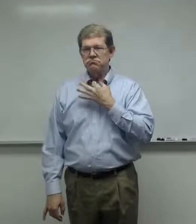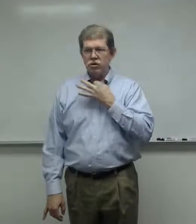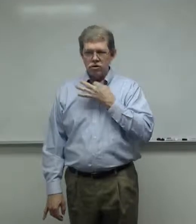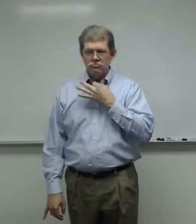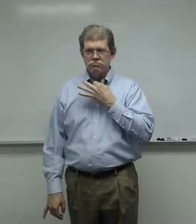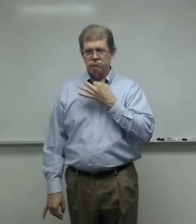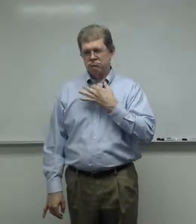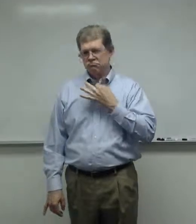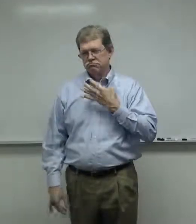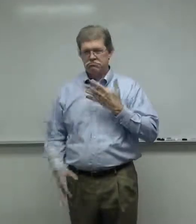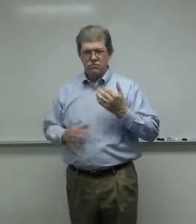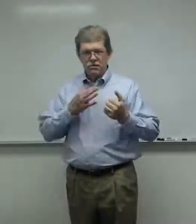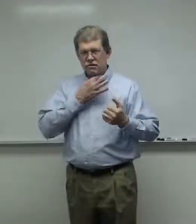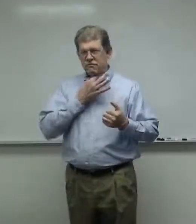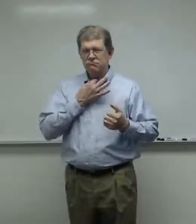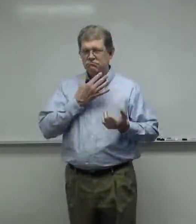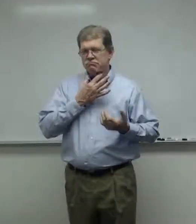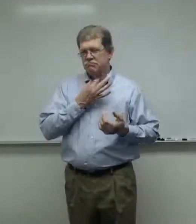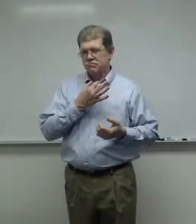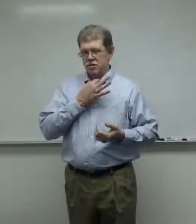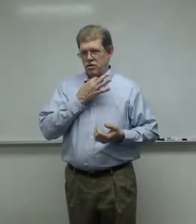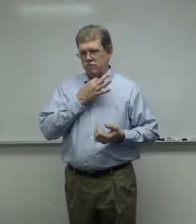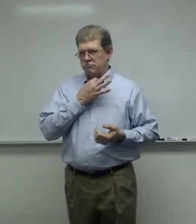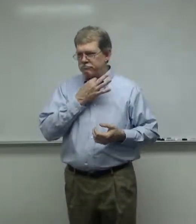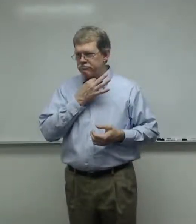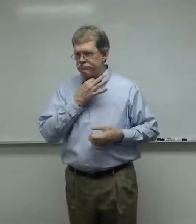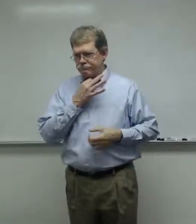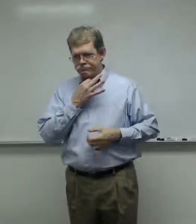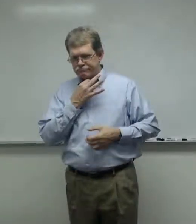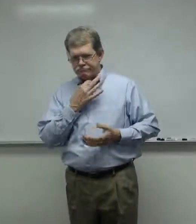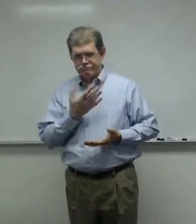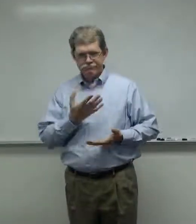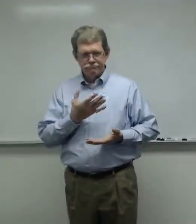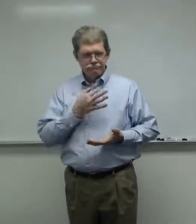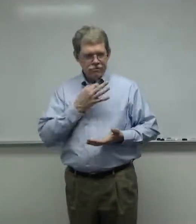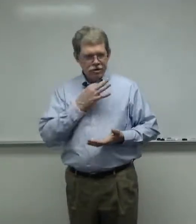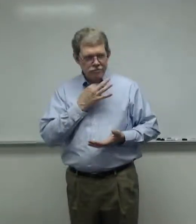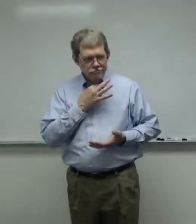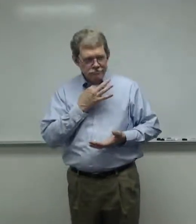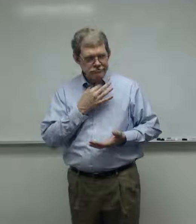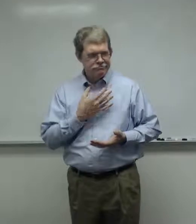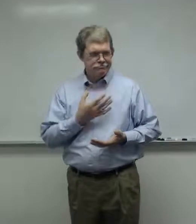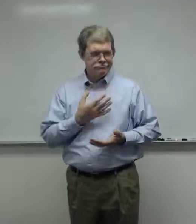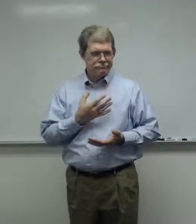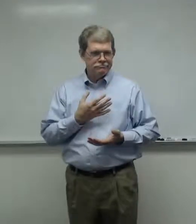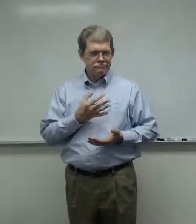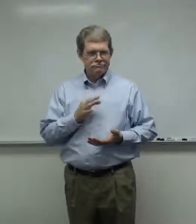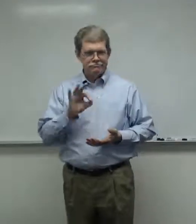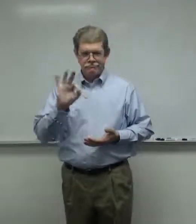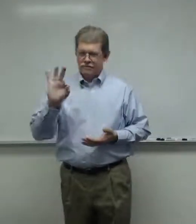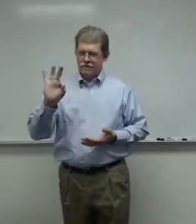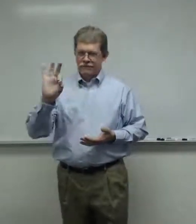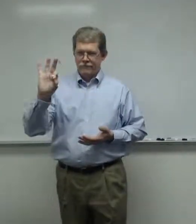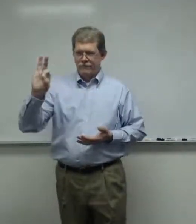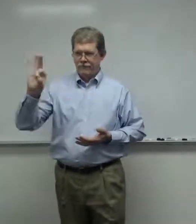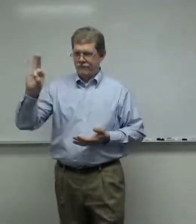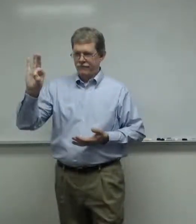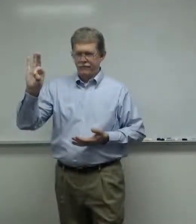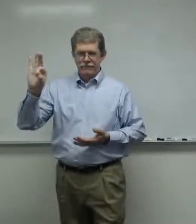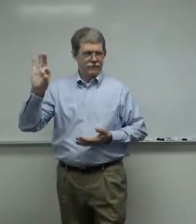I'm not sure how to describe it, but you don't have to actually grab your throat, but you can grab at your throat, or you do a little F finger